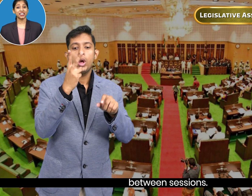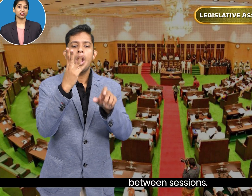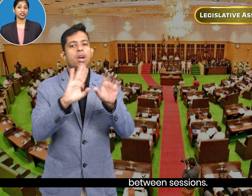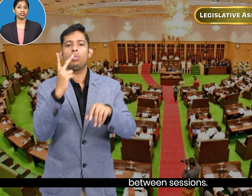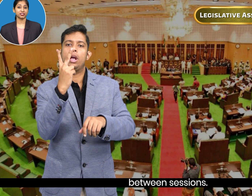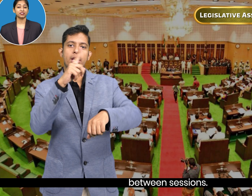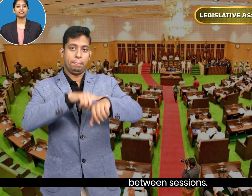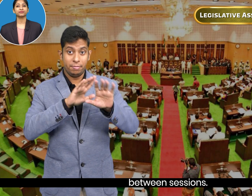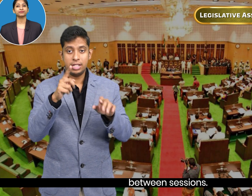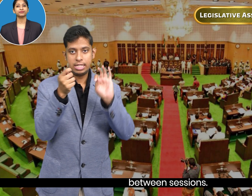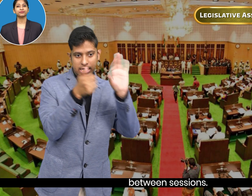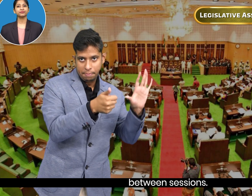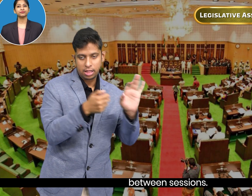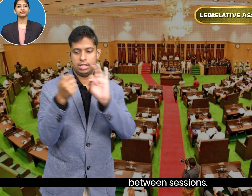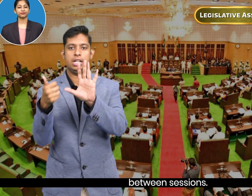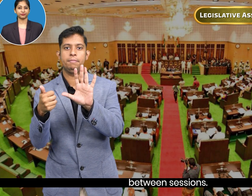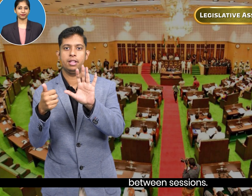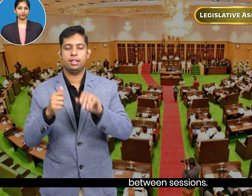between sessions.